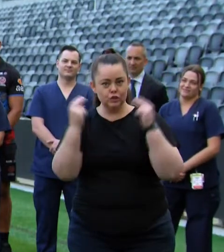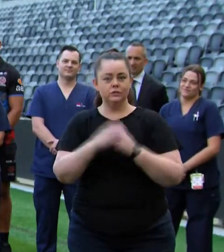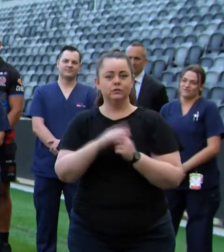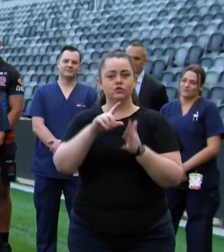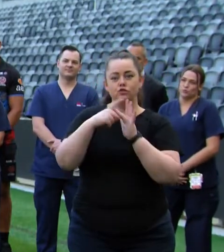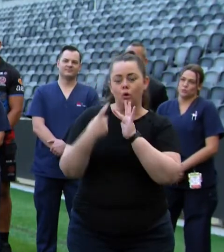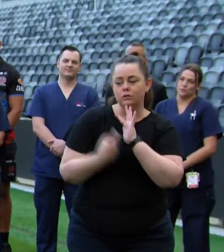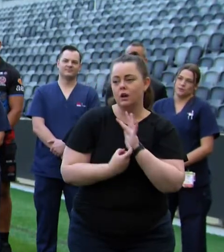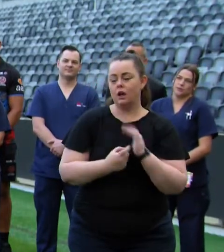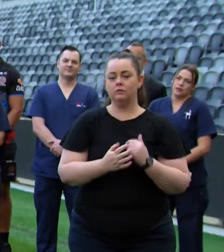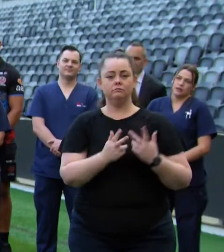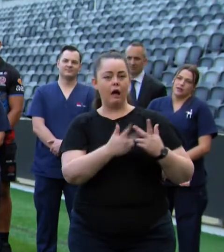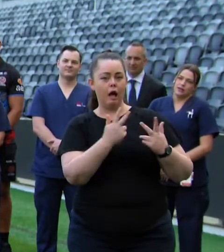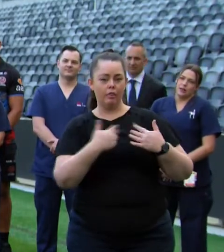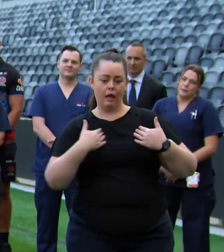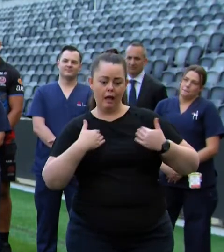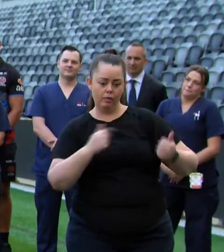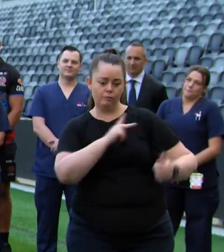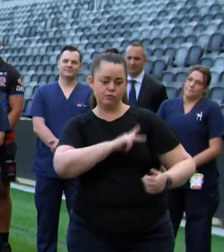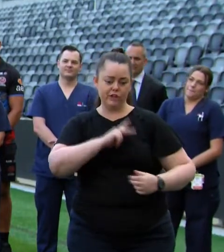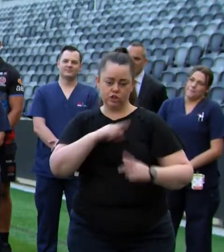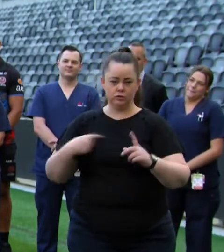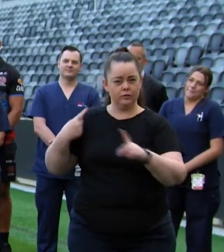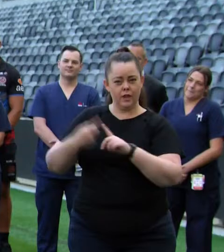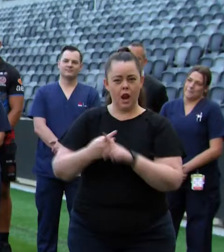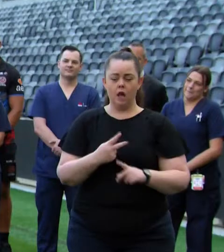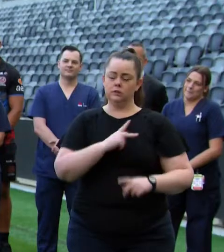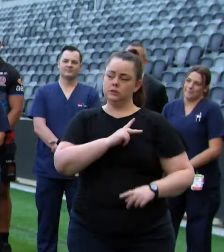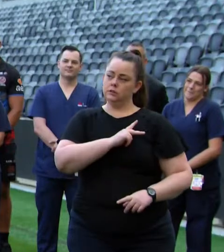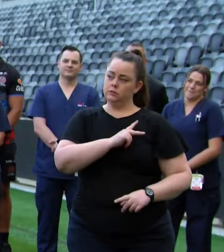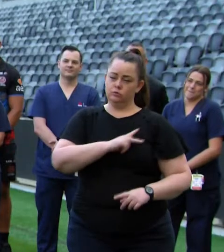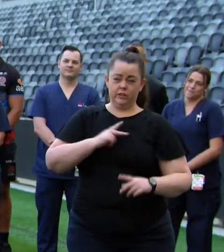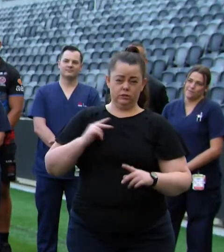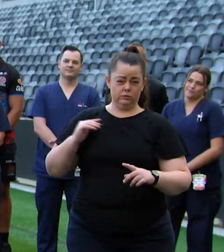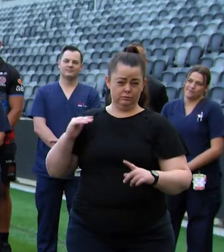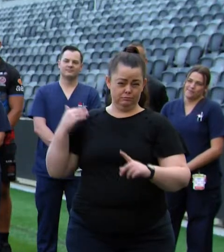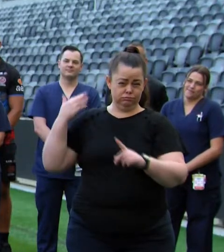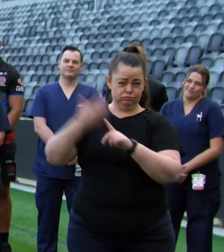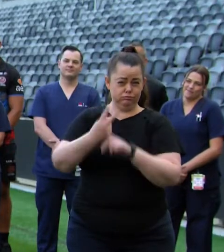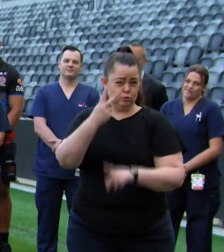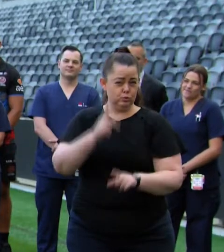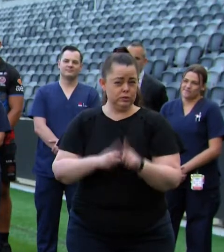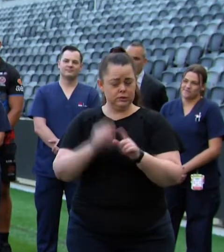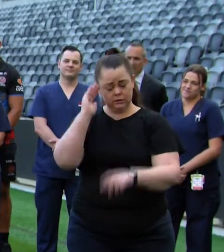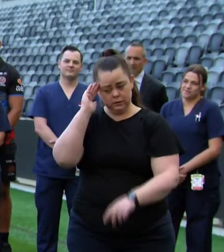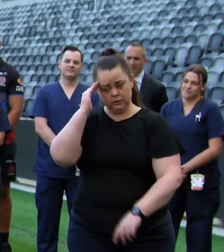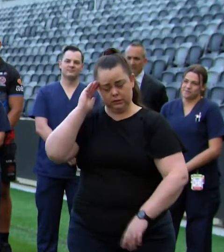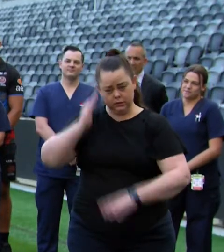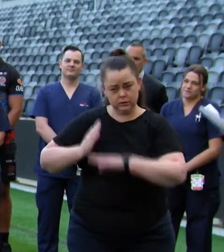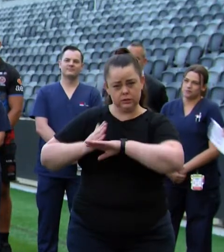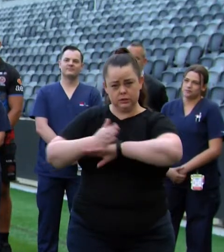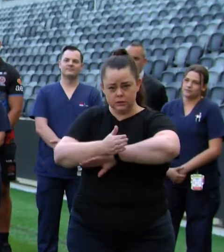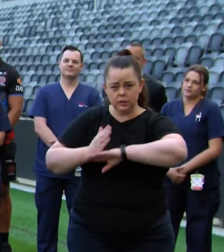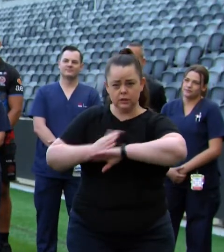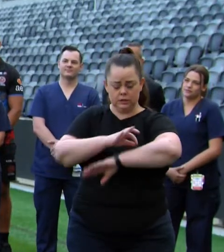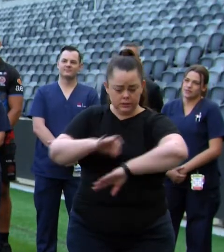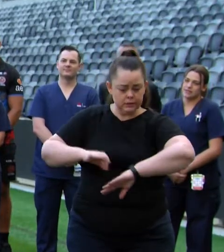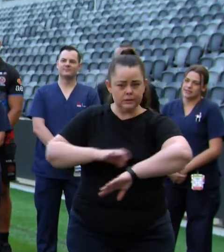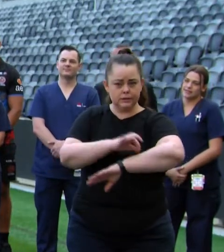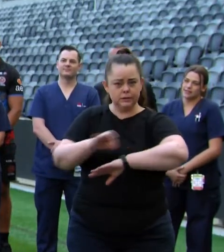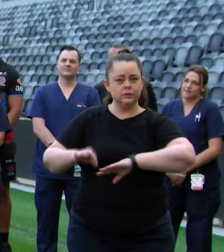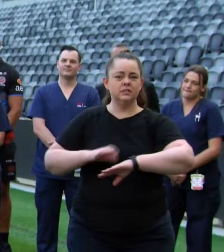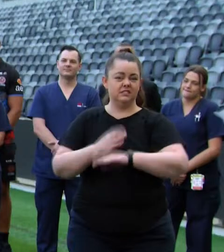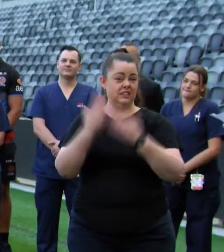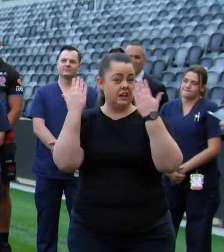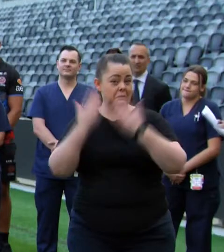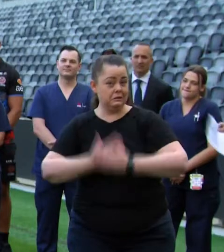right across the state, who for 2 years have worked day and night to keep our people safe, to give them love and care. As